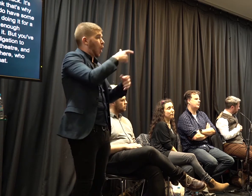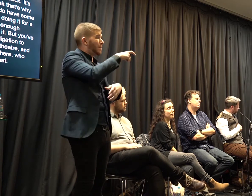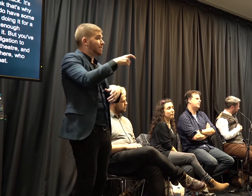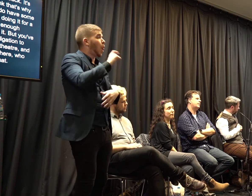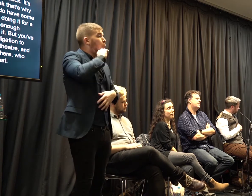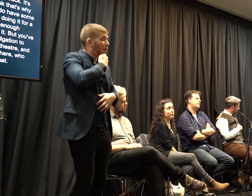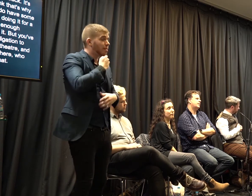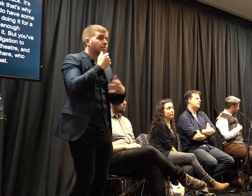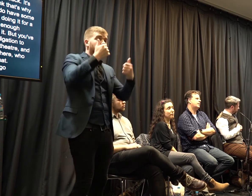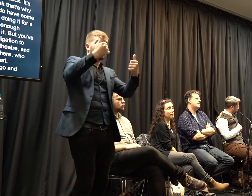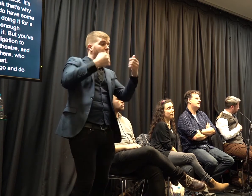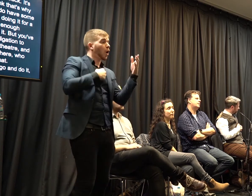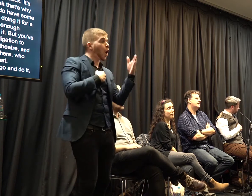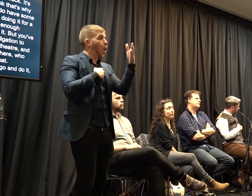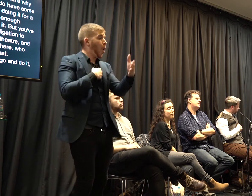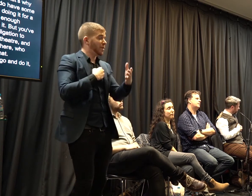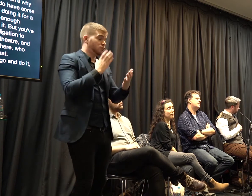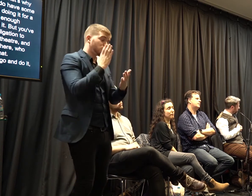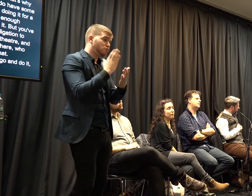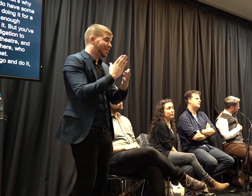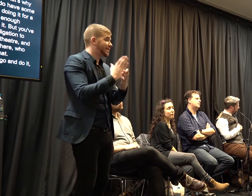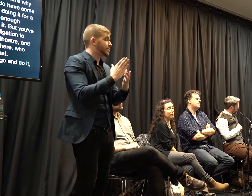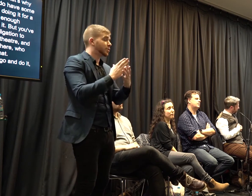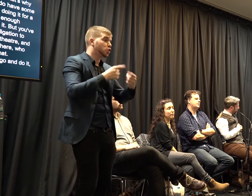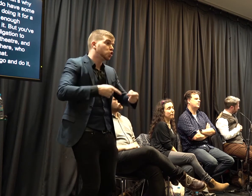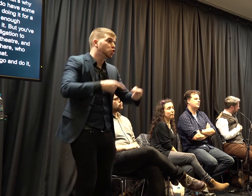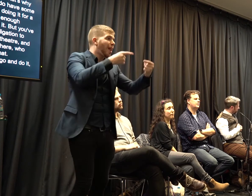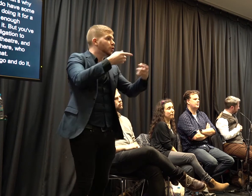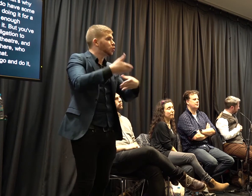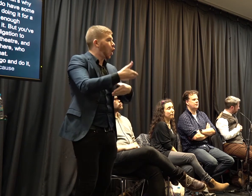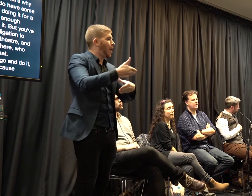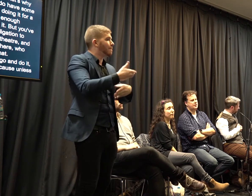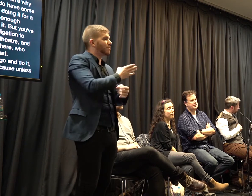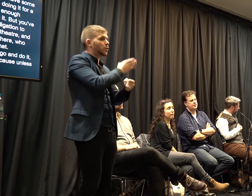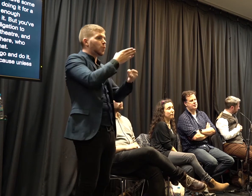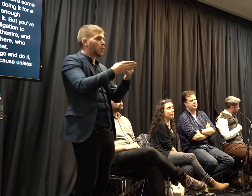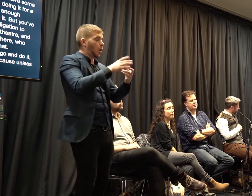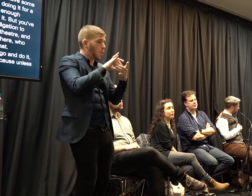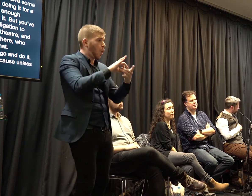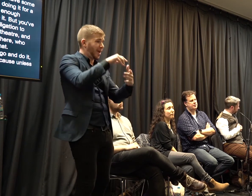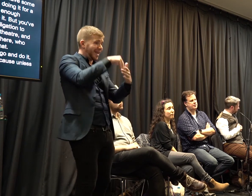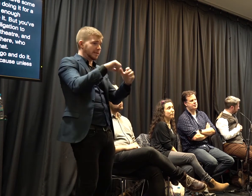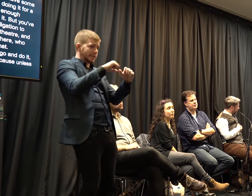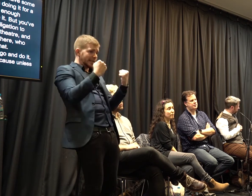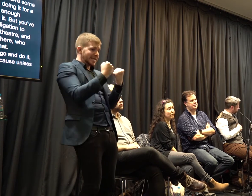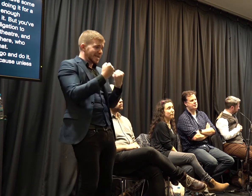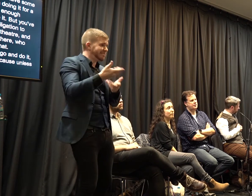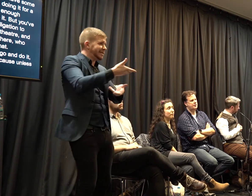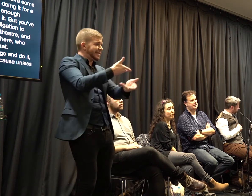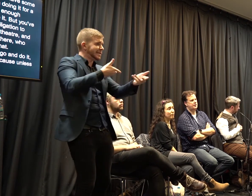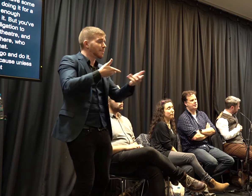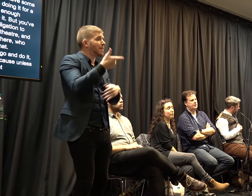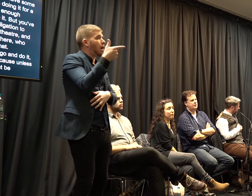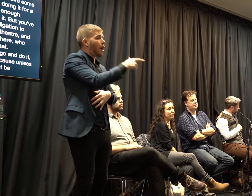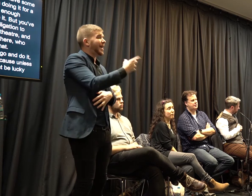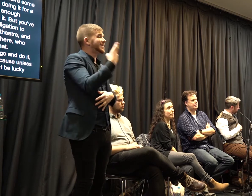do it, but it's a really, really difficult thing to do, because unless you end up working within a team, so you might be lucky enough that